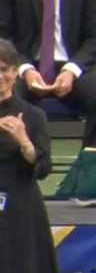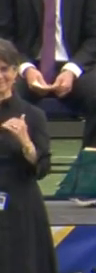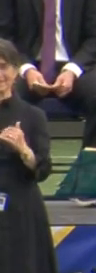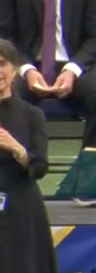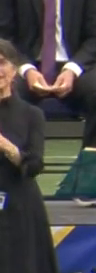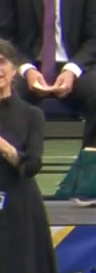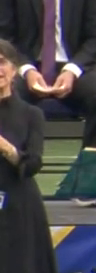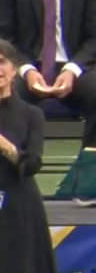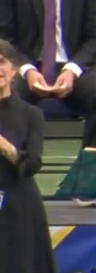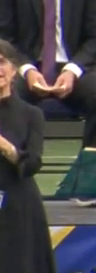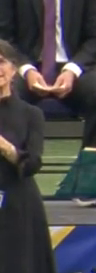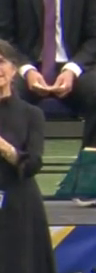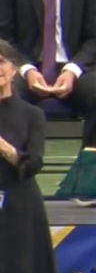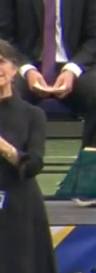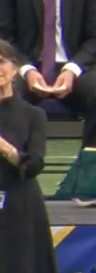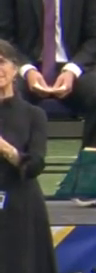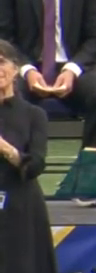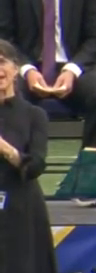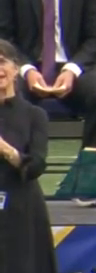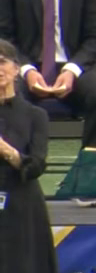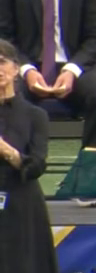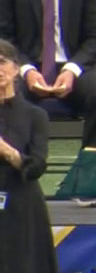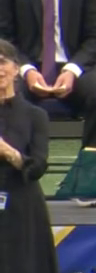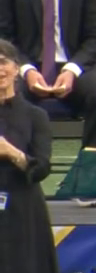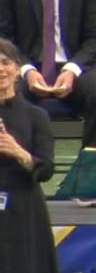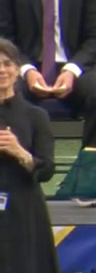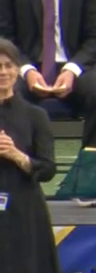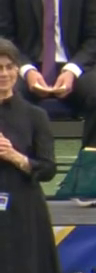Sebastian Yurtstadt.